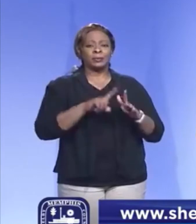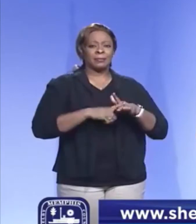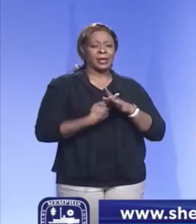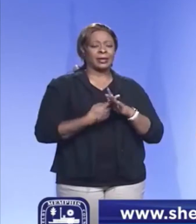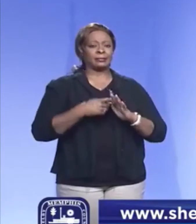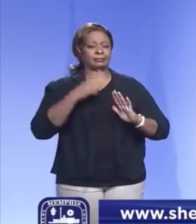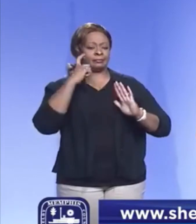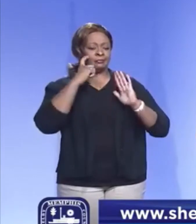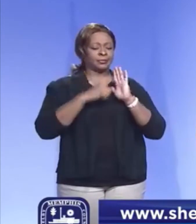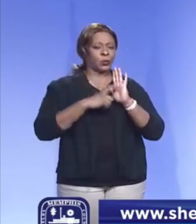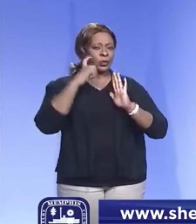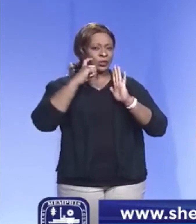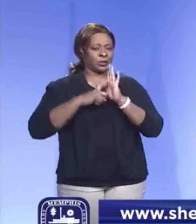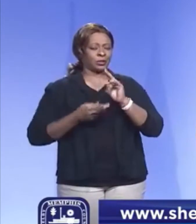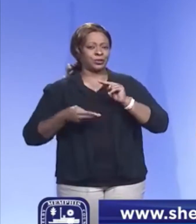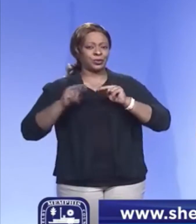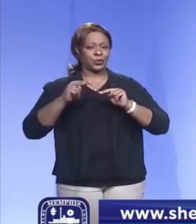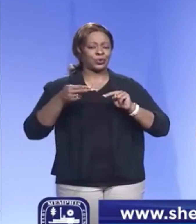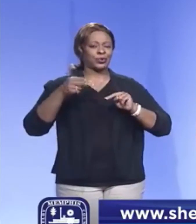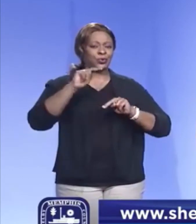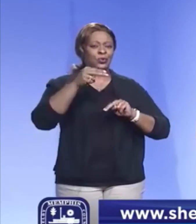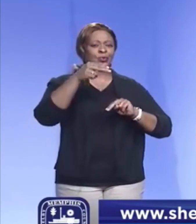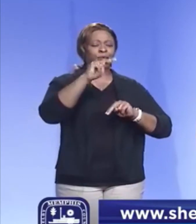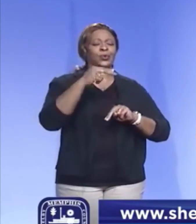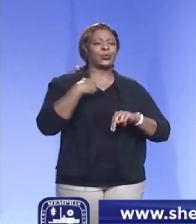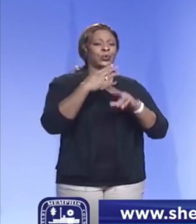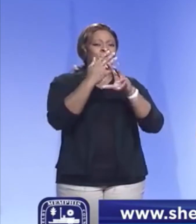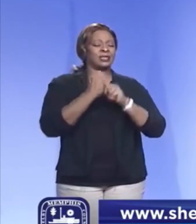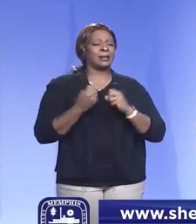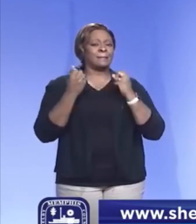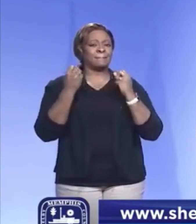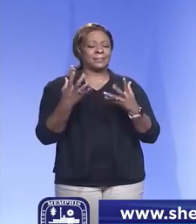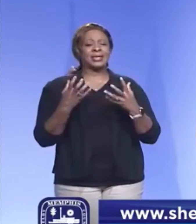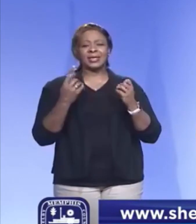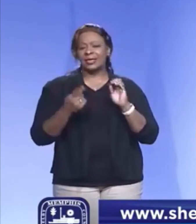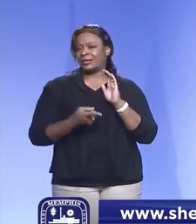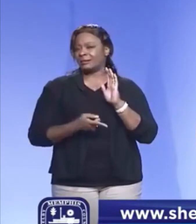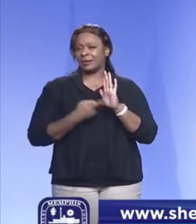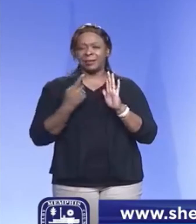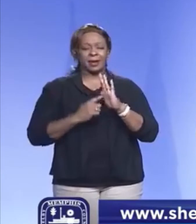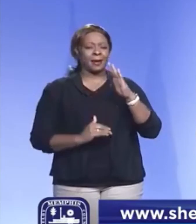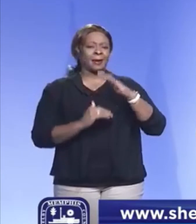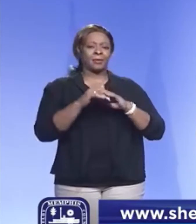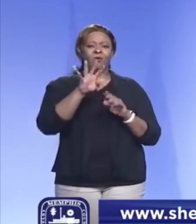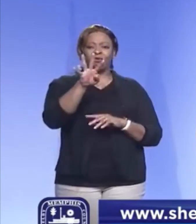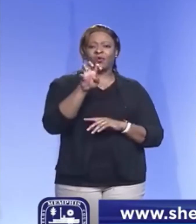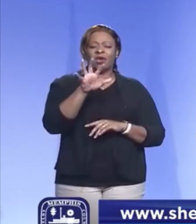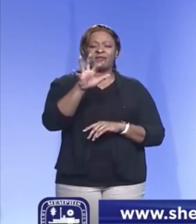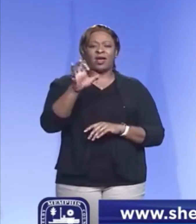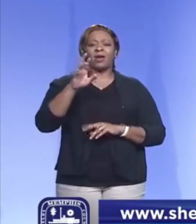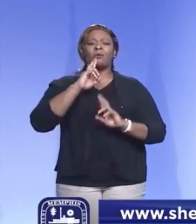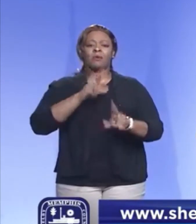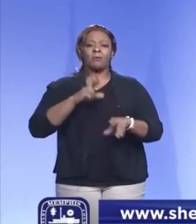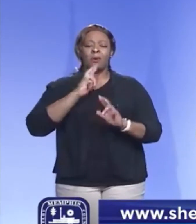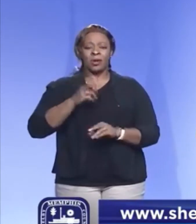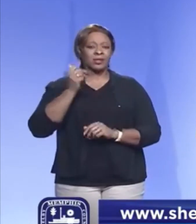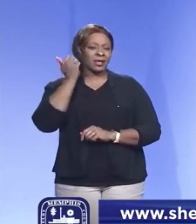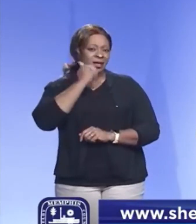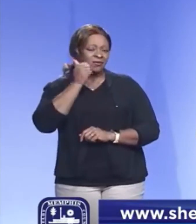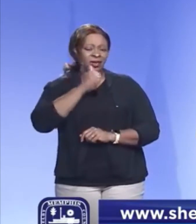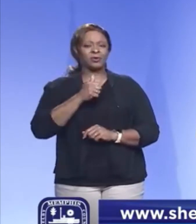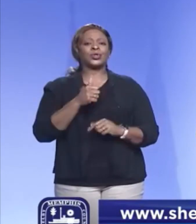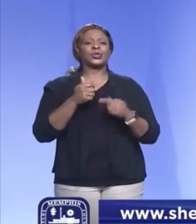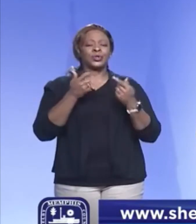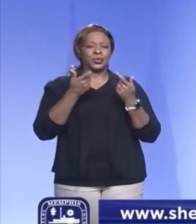see surges and receive many, up to sometimes 400 or 500 reports per day, there was